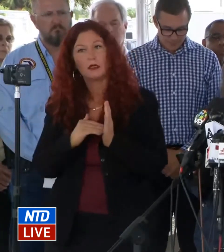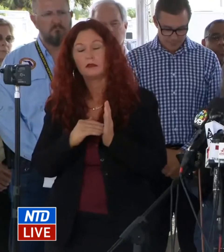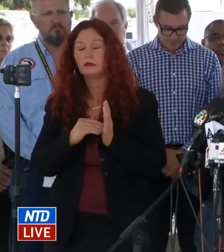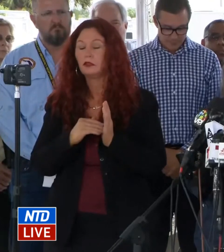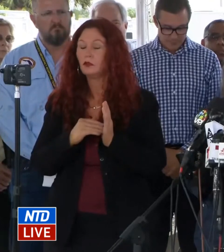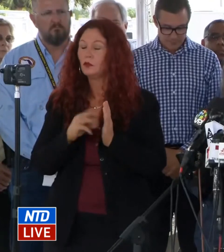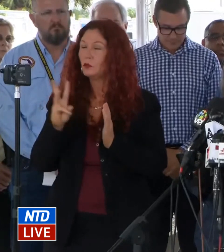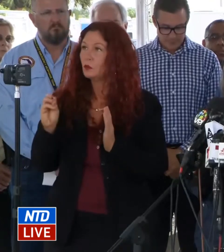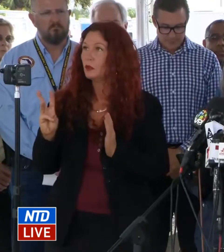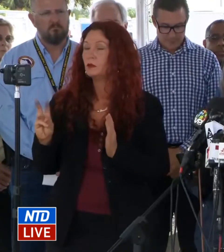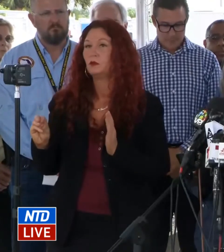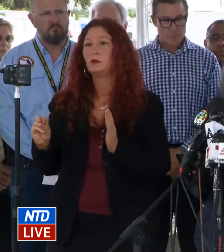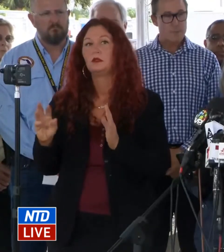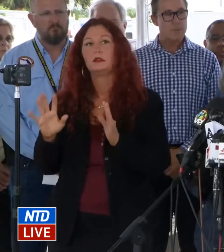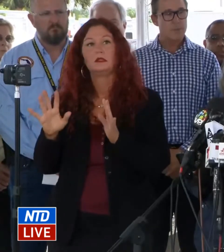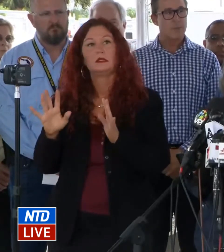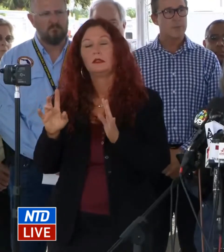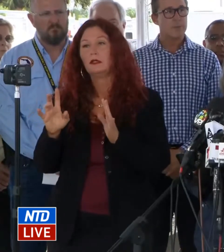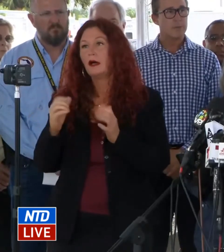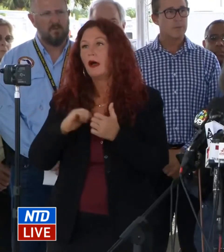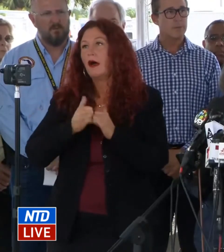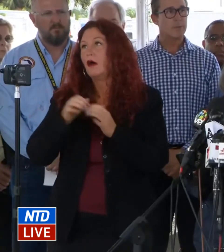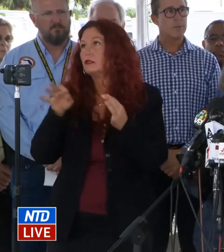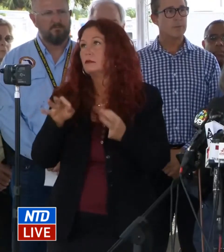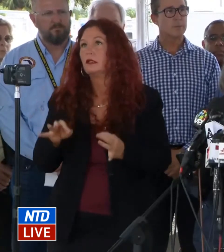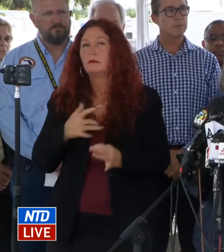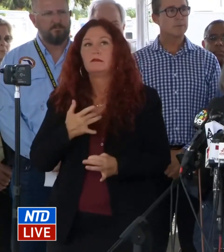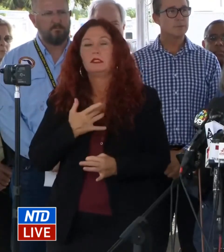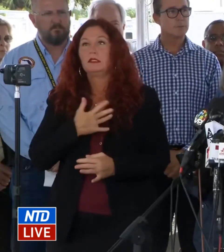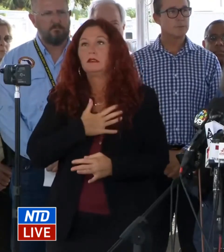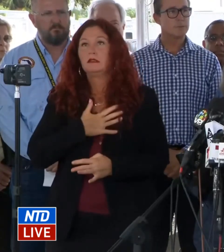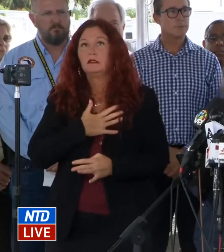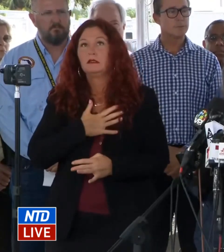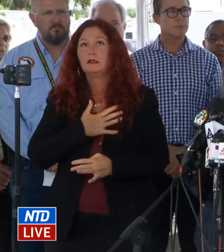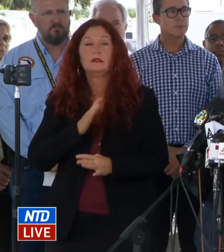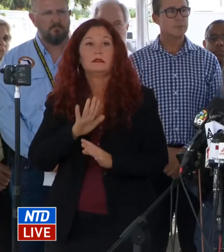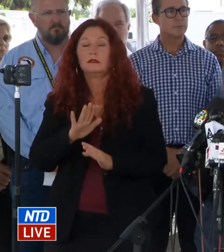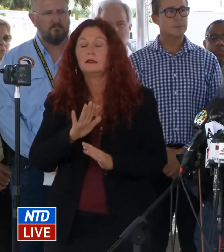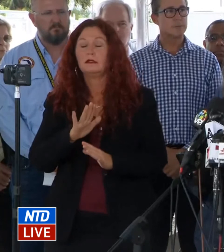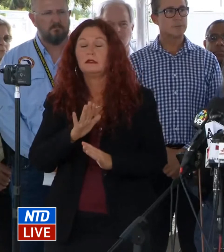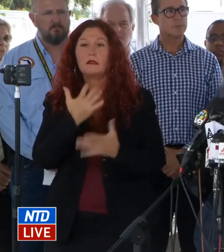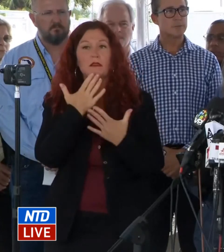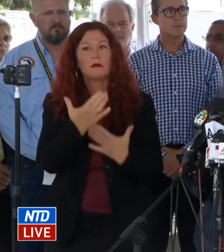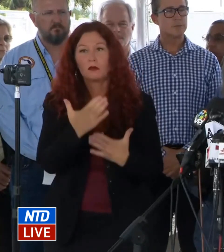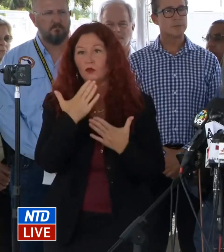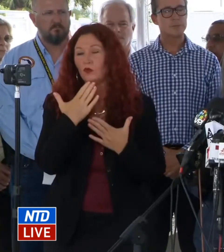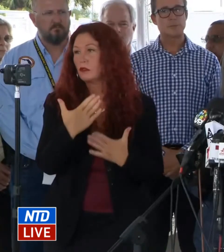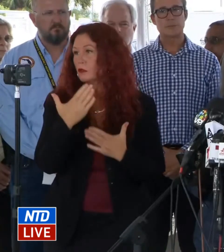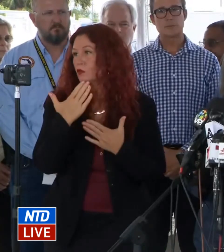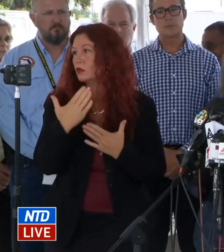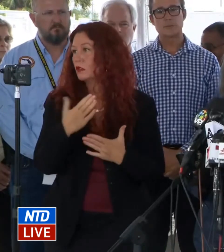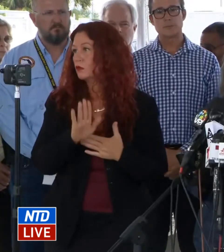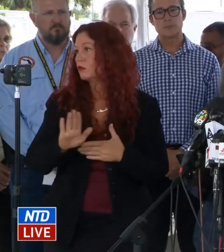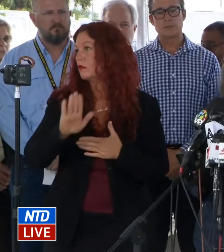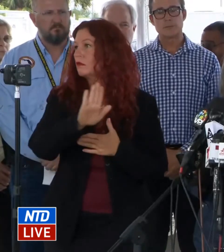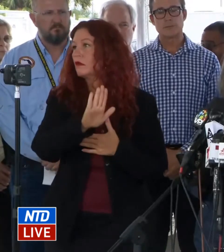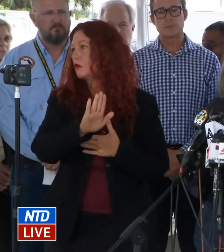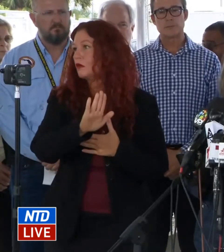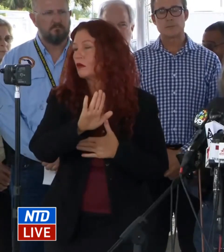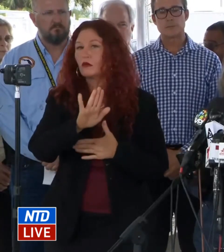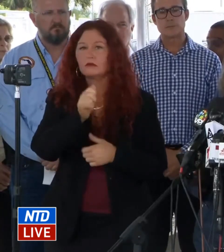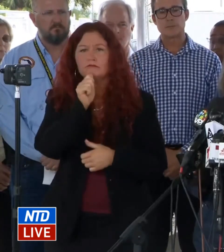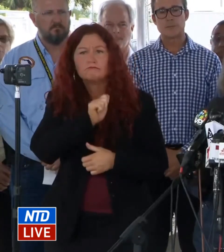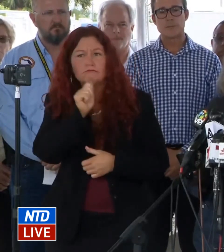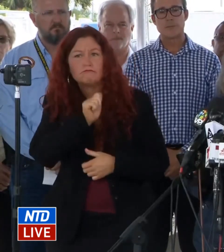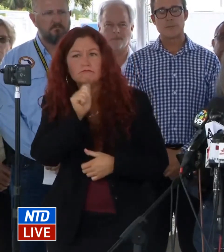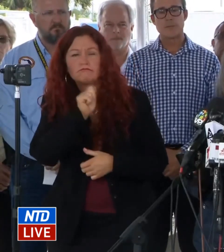their sacrifice, their passion. They live to save lives, and that is what we are witnessing. Their